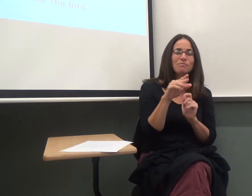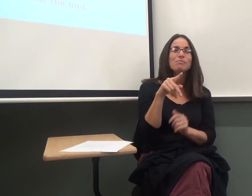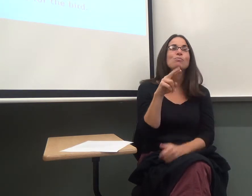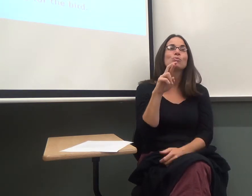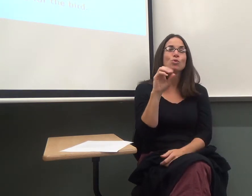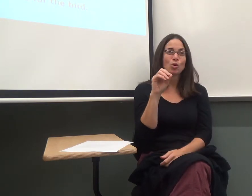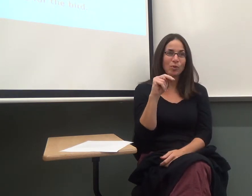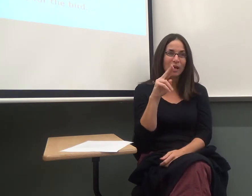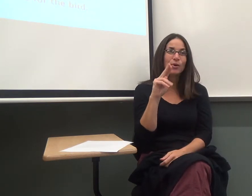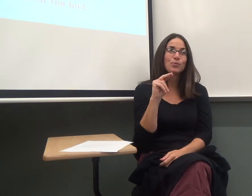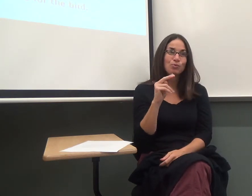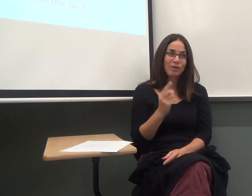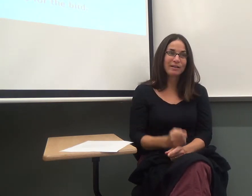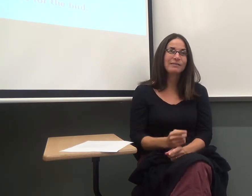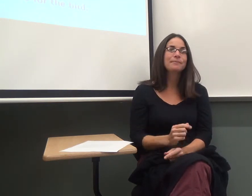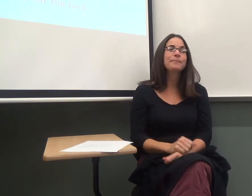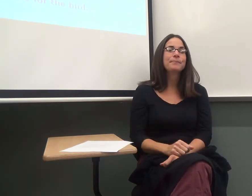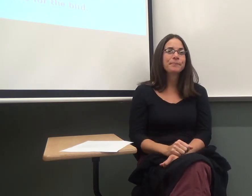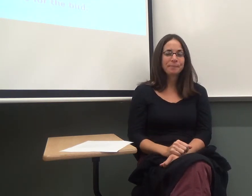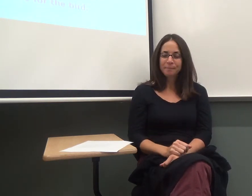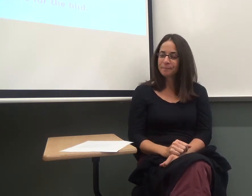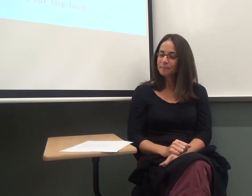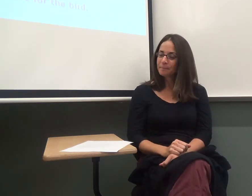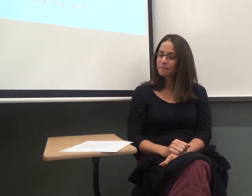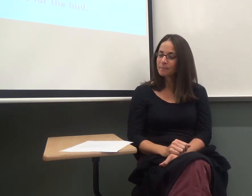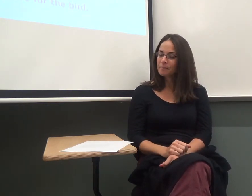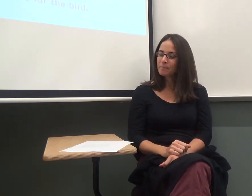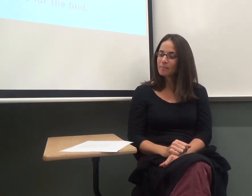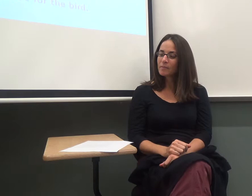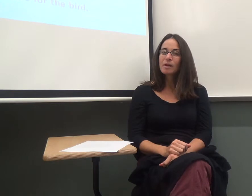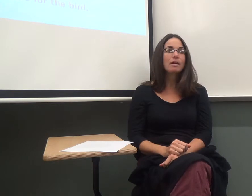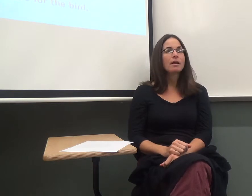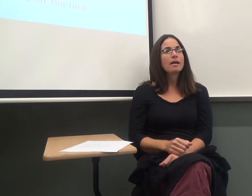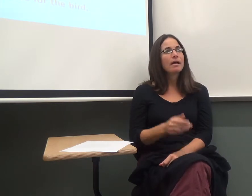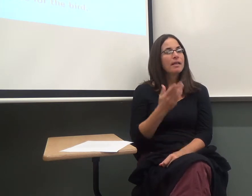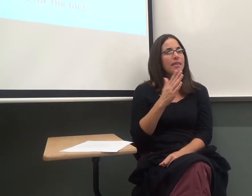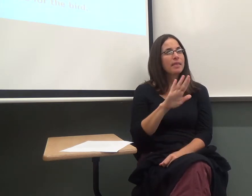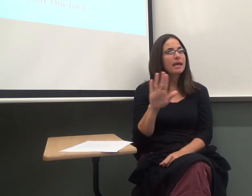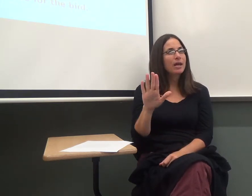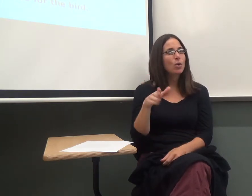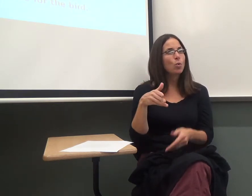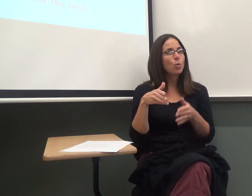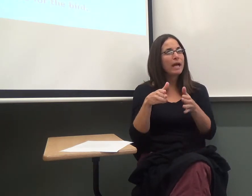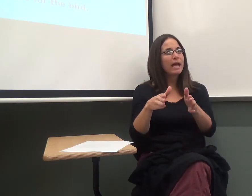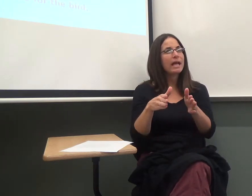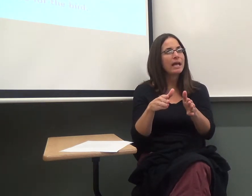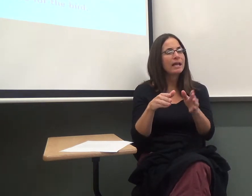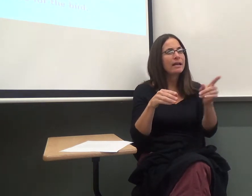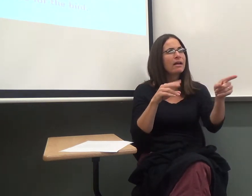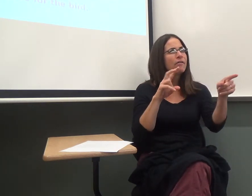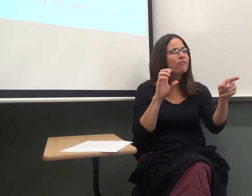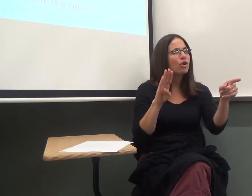They're what? Weigh is a verb. Is it? Can you weigh somebody? It's on the way,